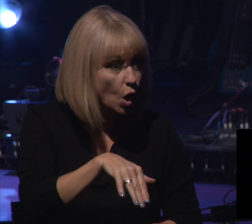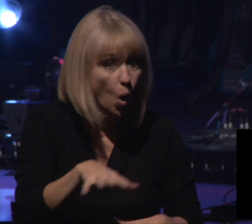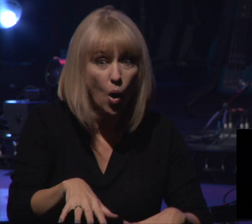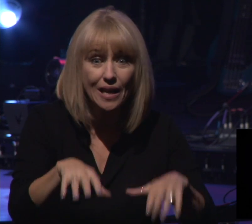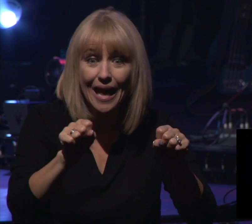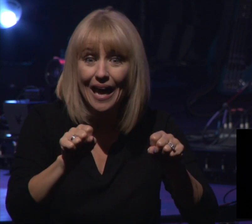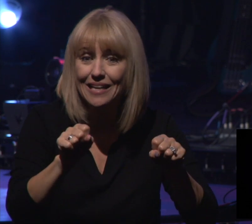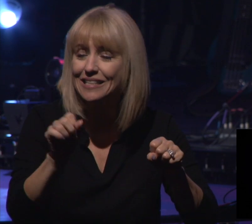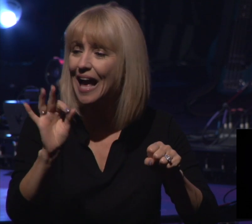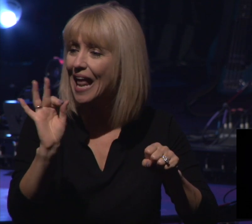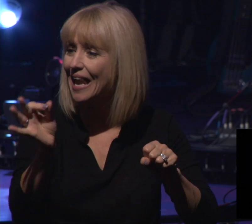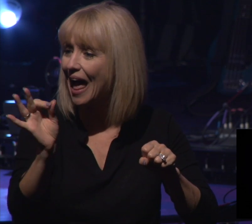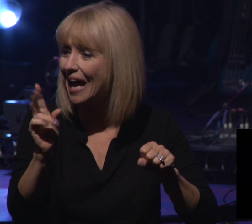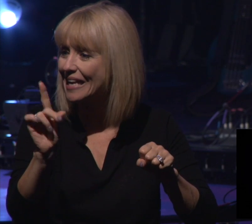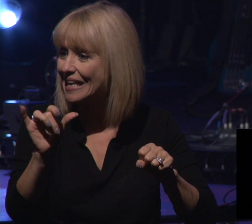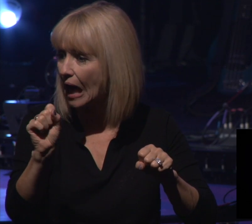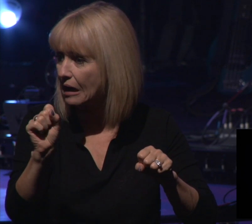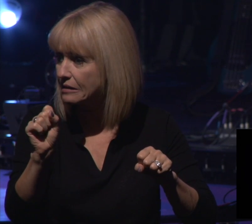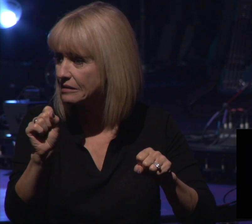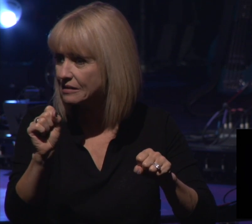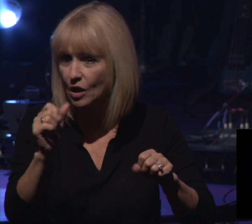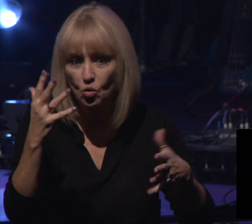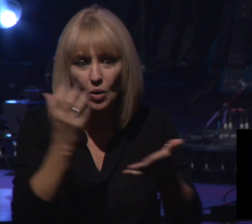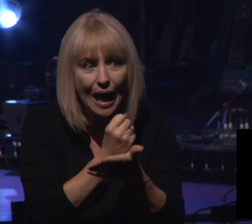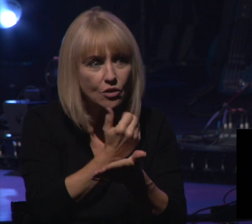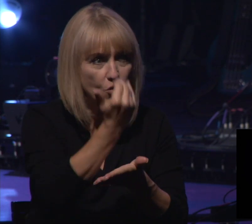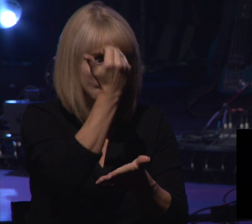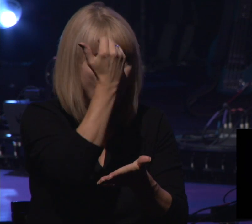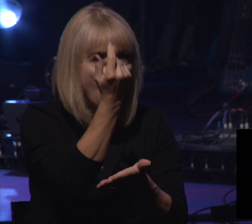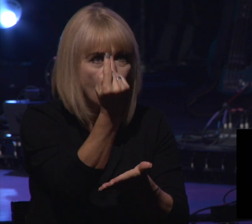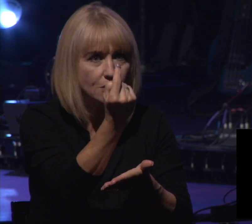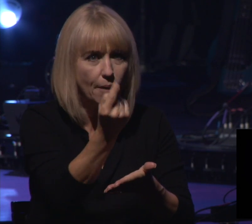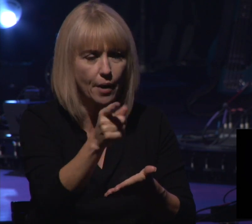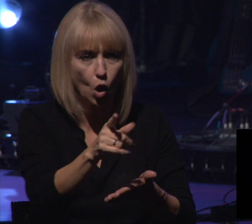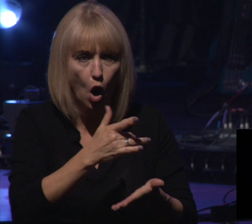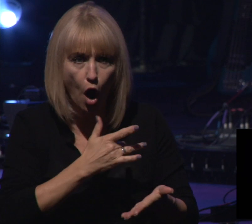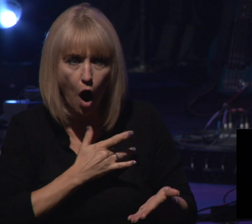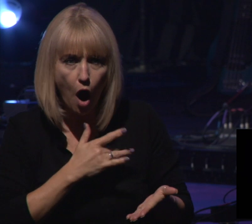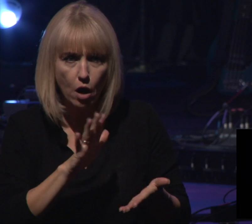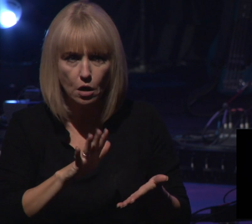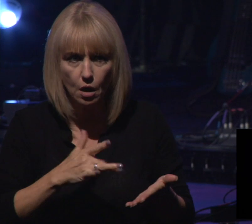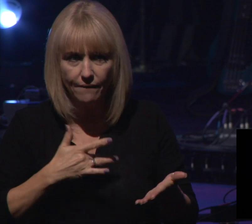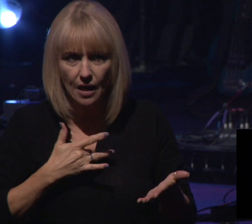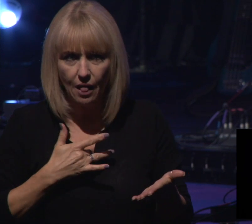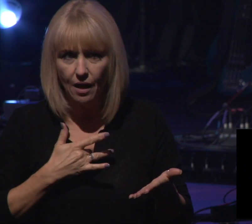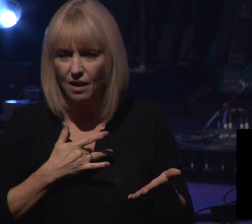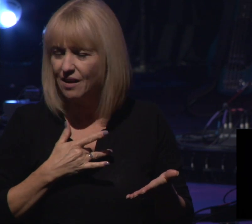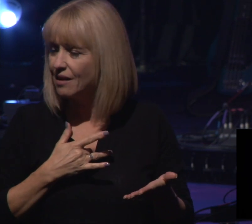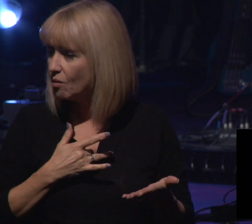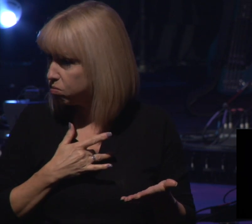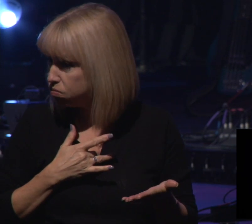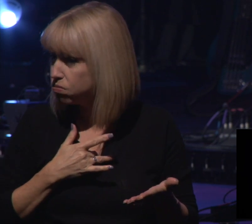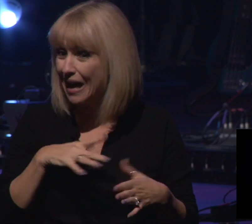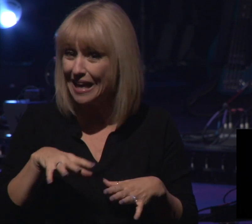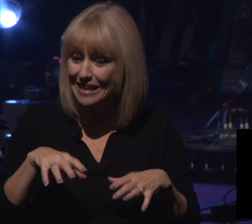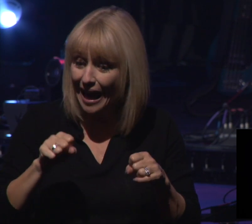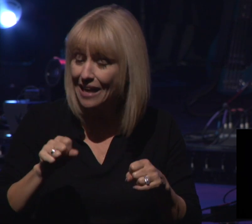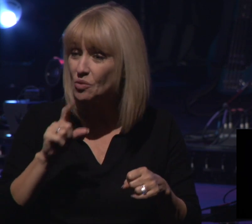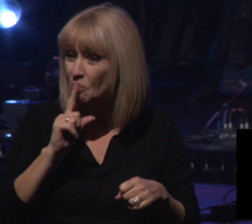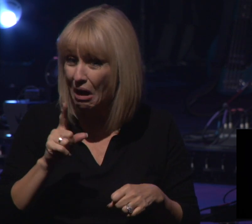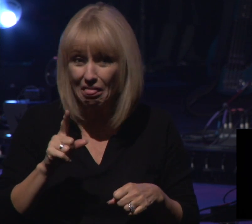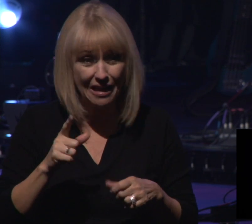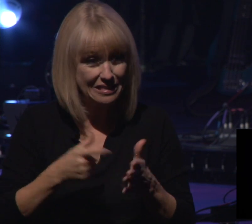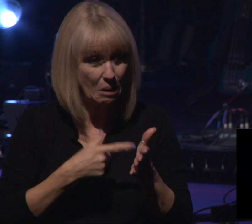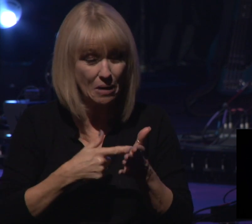90 days to figure out, past the surface, who are they, what is their heart like, and of course, you know, you've known someone for a long time. It takes